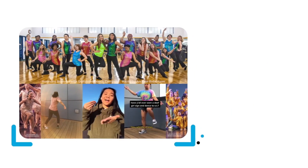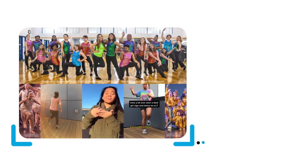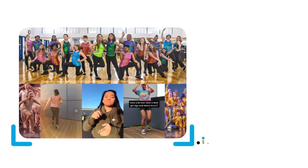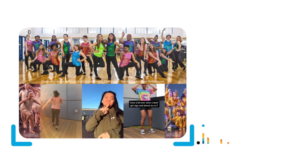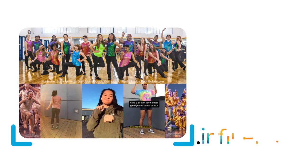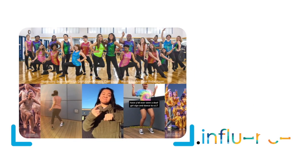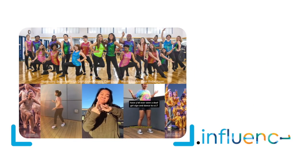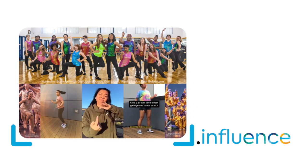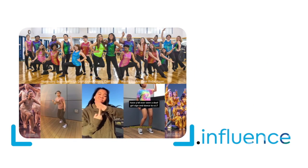Thank you.